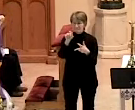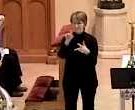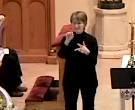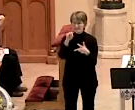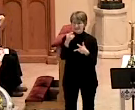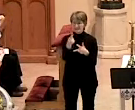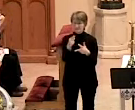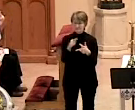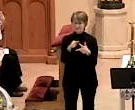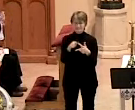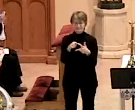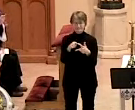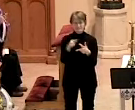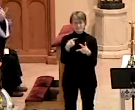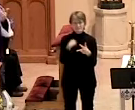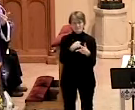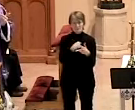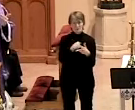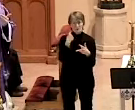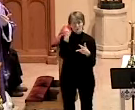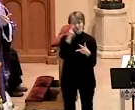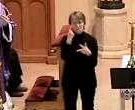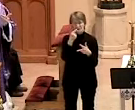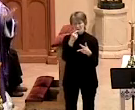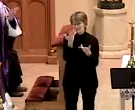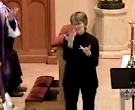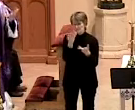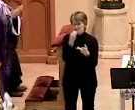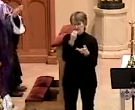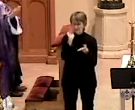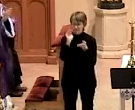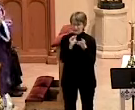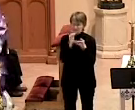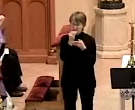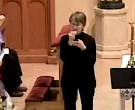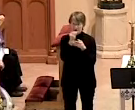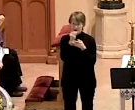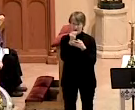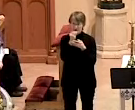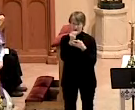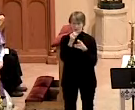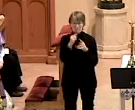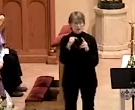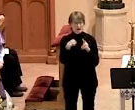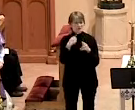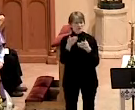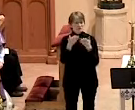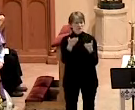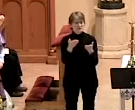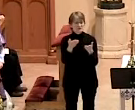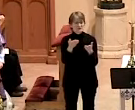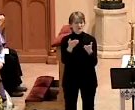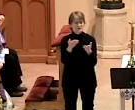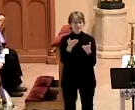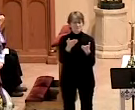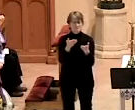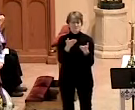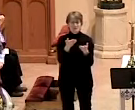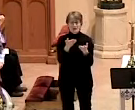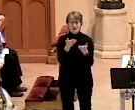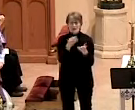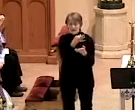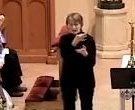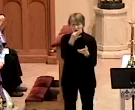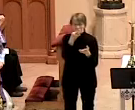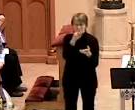Fasting. And we think about taking less food. I propose to you, get away from the noisiness